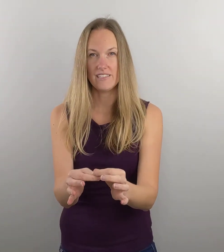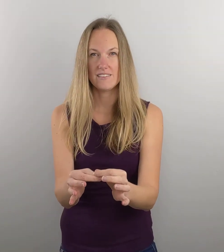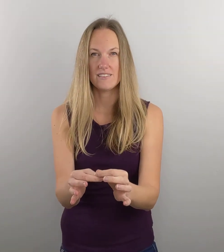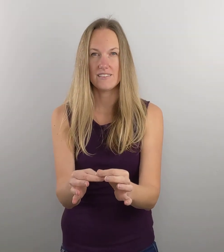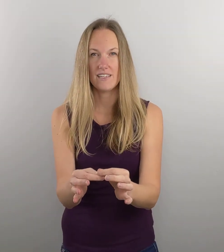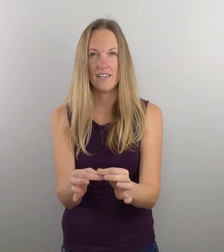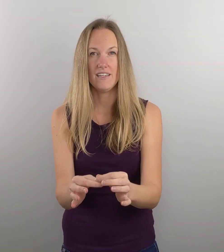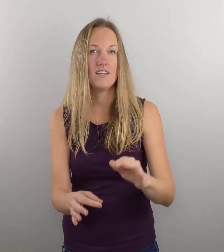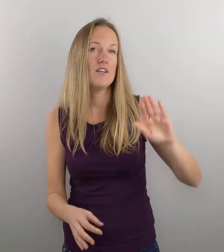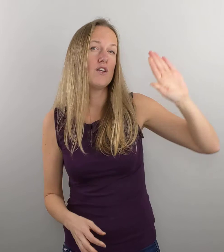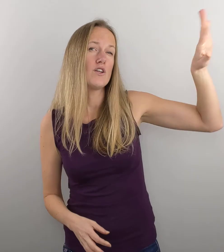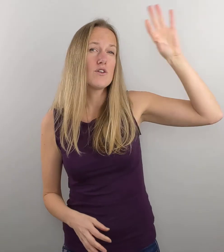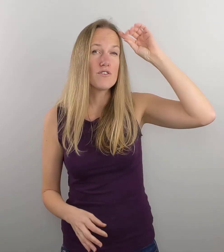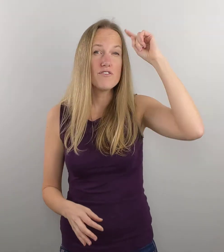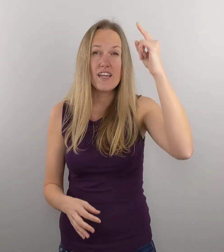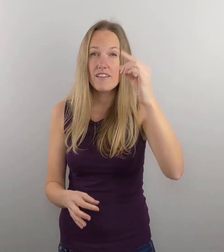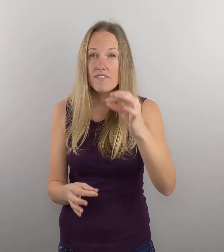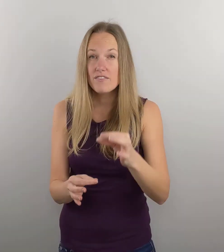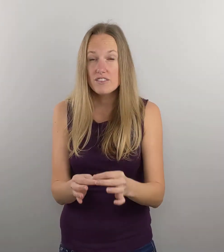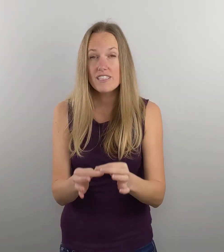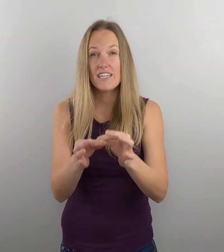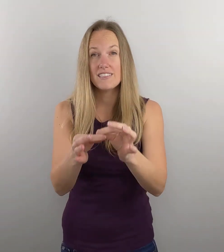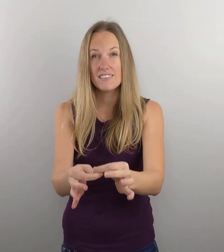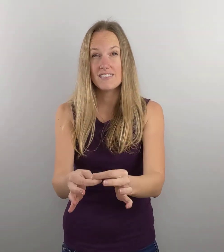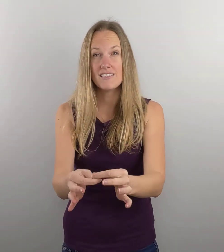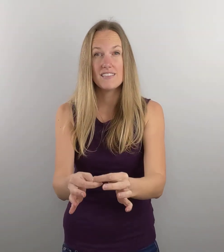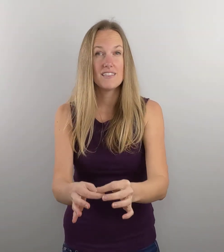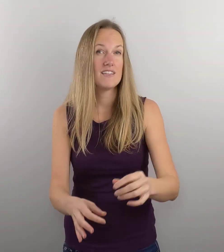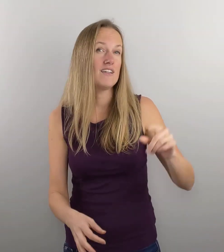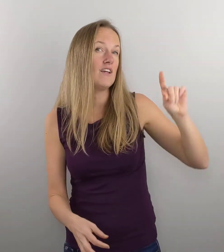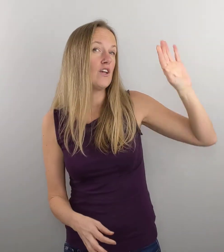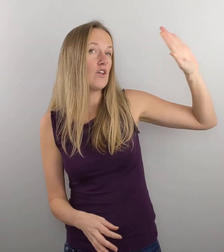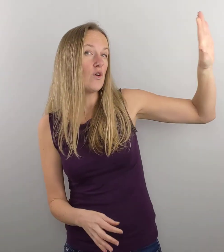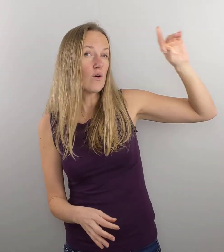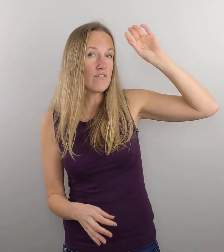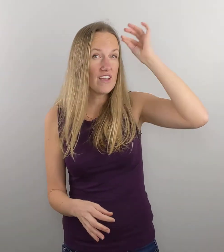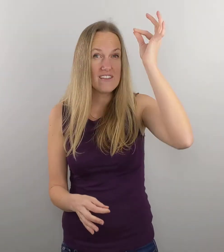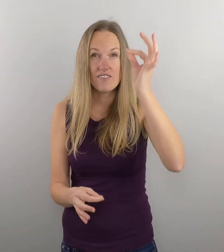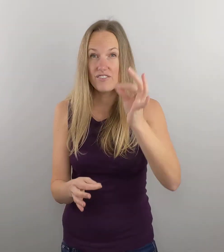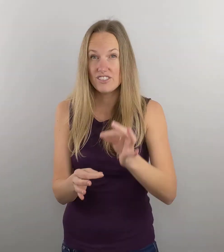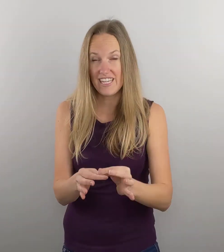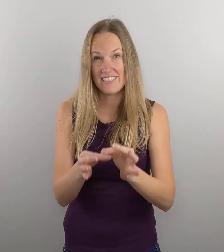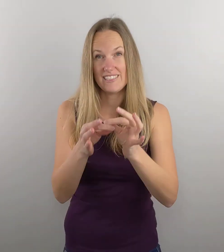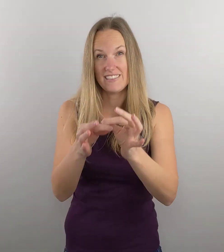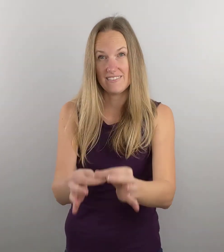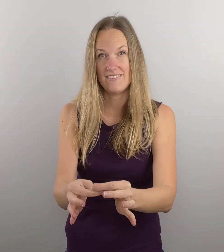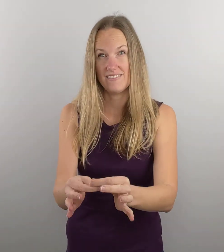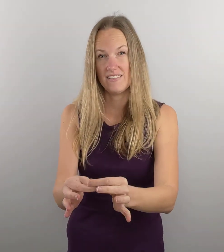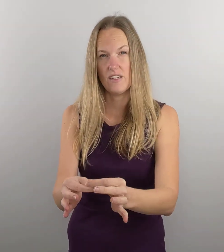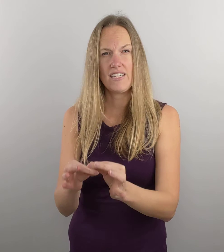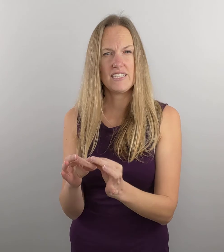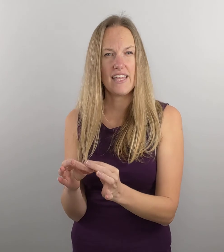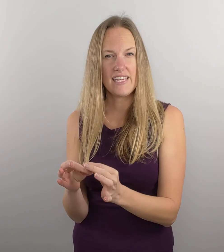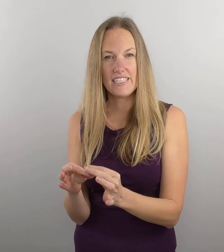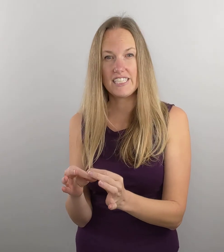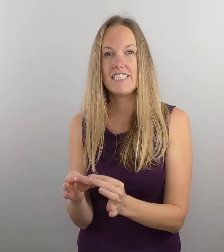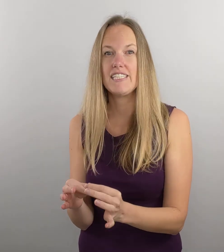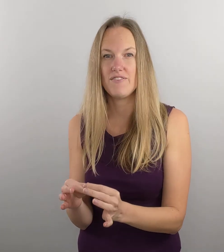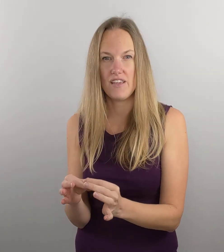Faithfulness, okay? Your faithfulness, your faithfulness. Actually, I think it just says